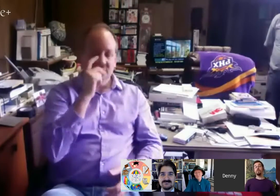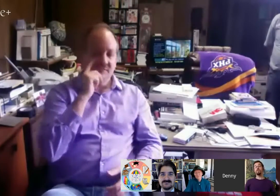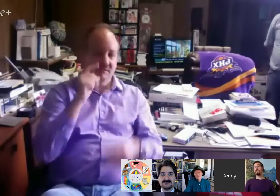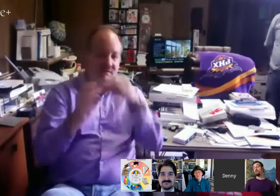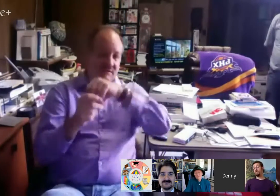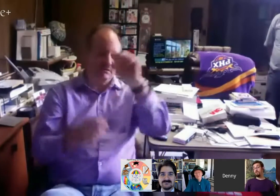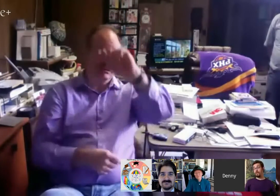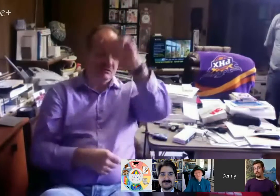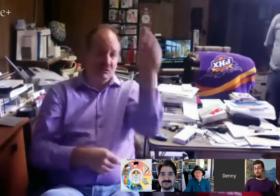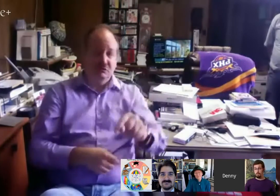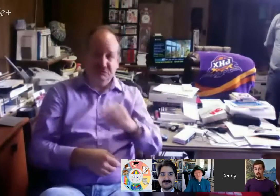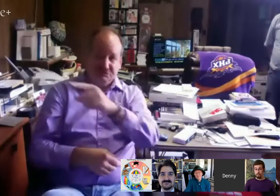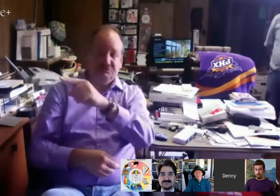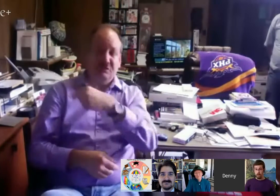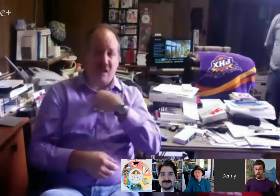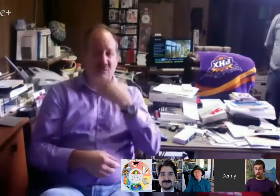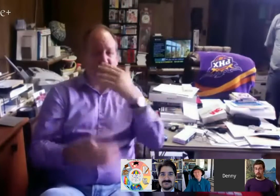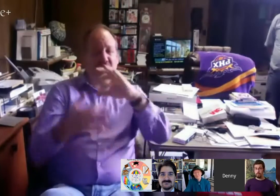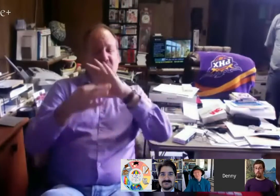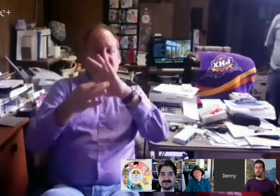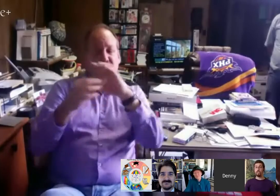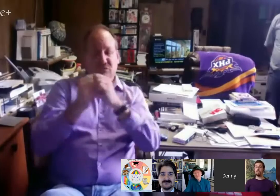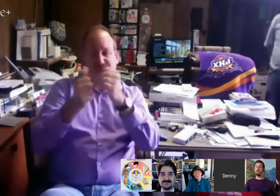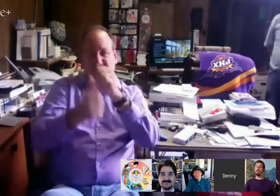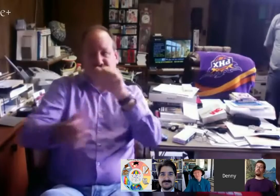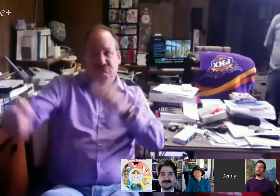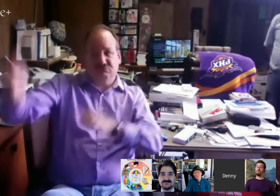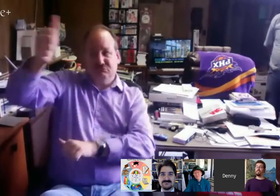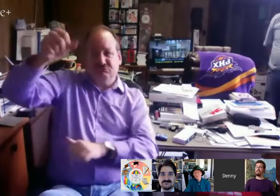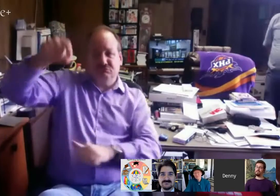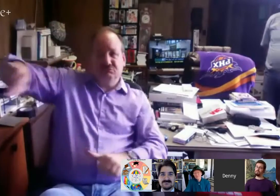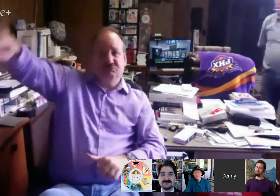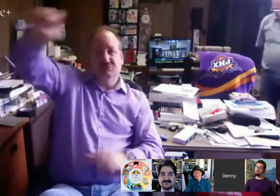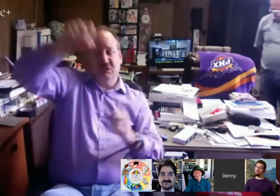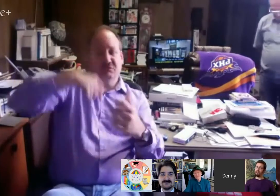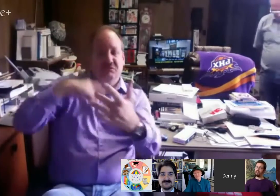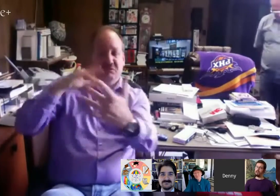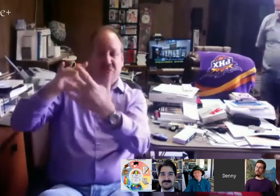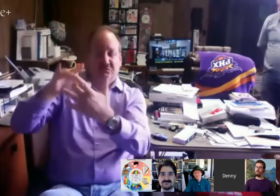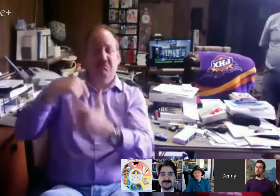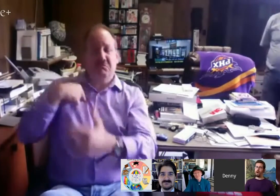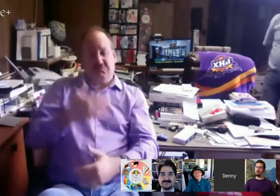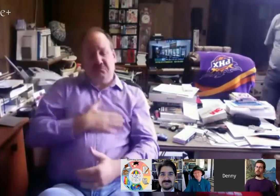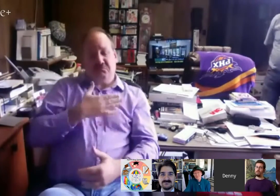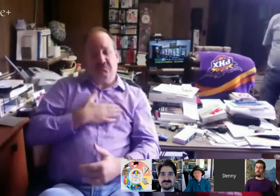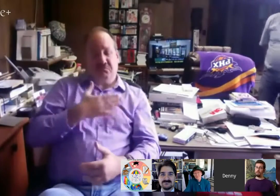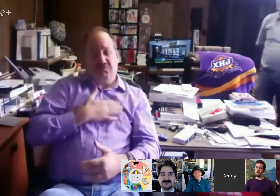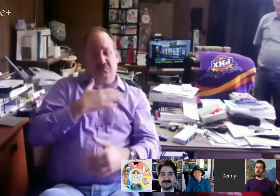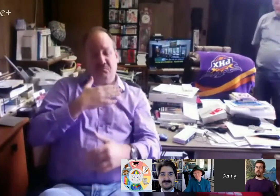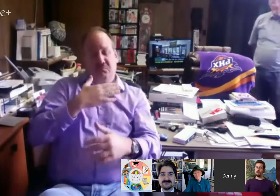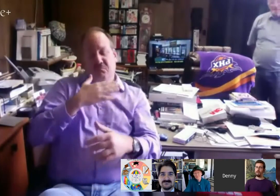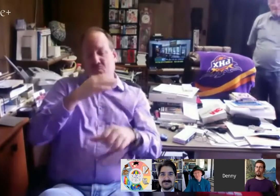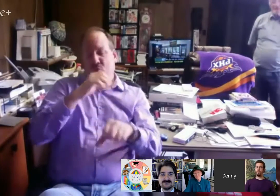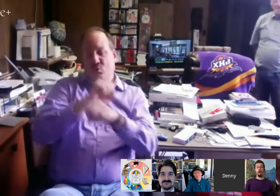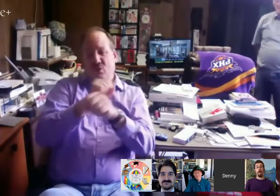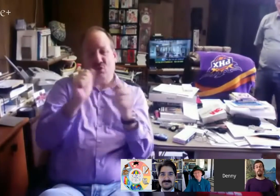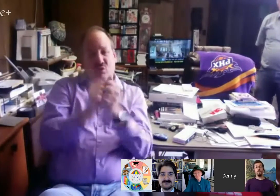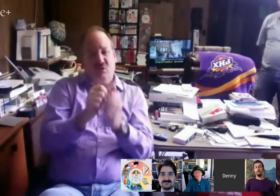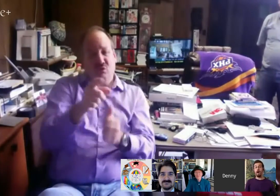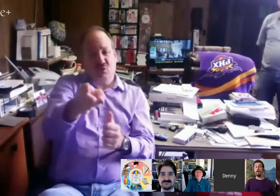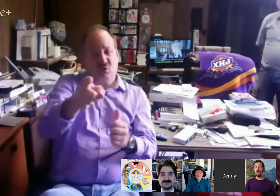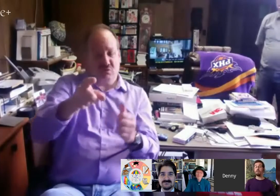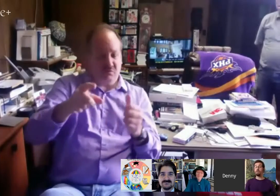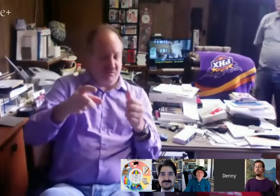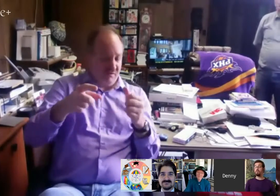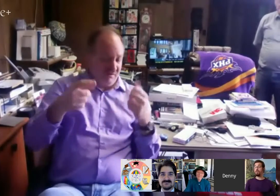the Arizona School for the Deaf and Blind, which is in Tucson, which is a few hours from here, but not too far. I have a